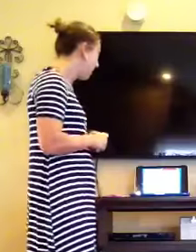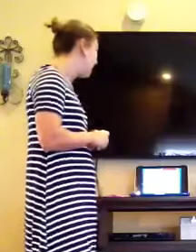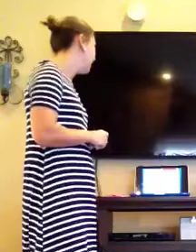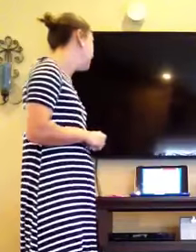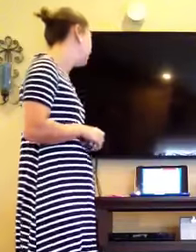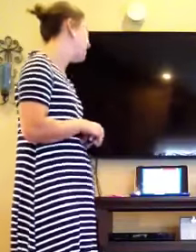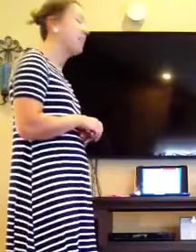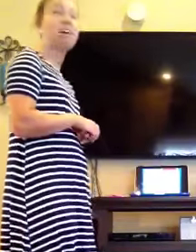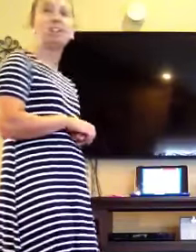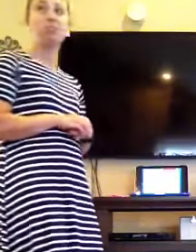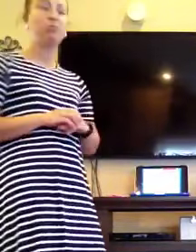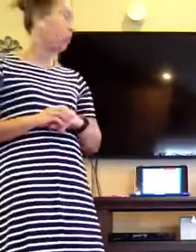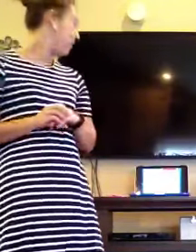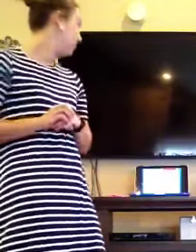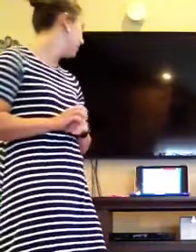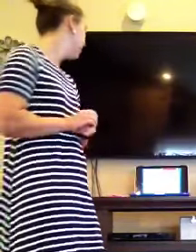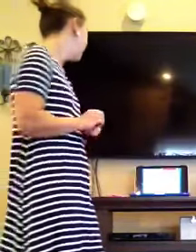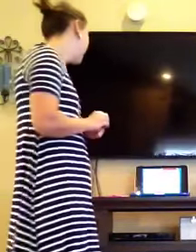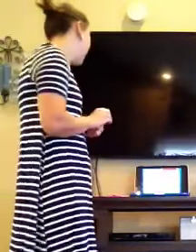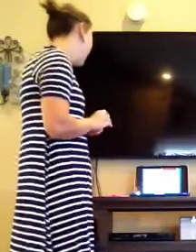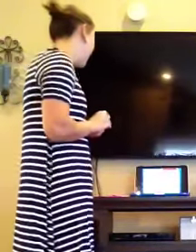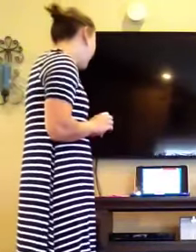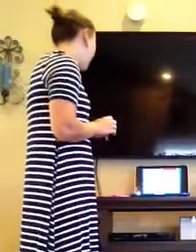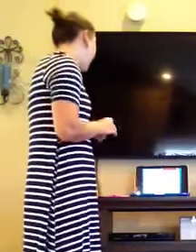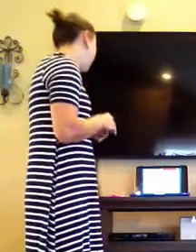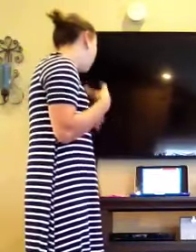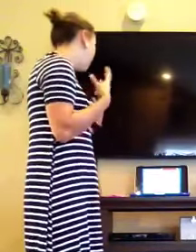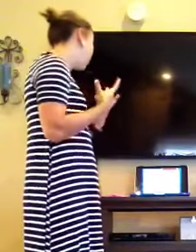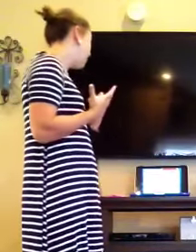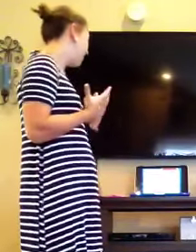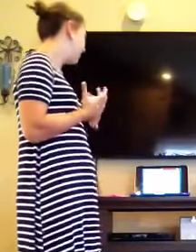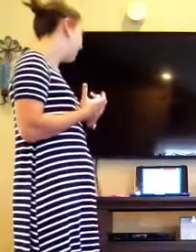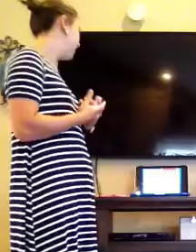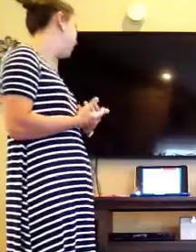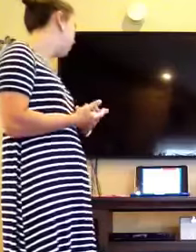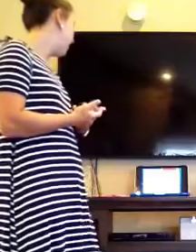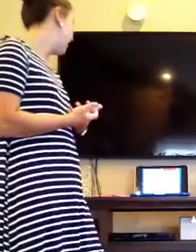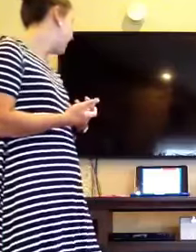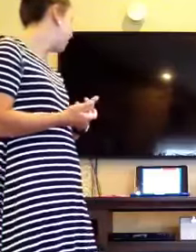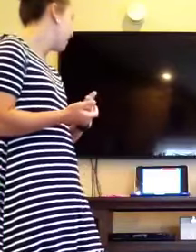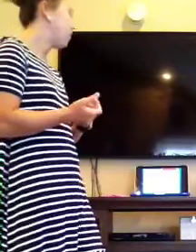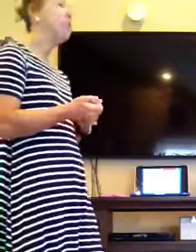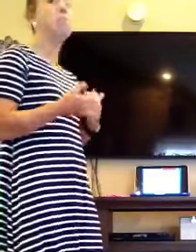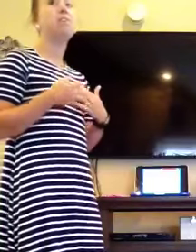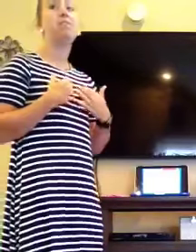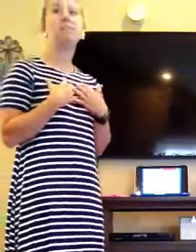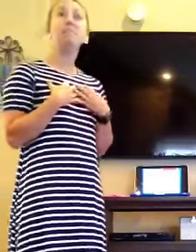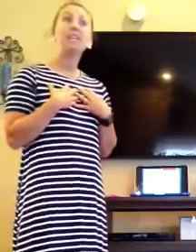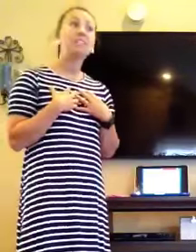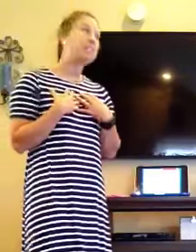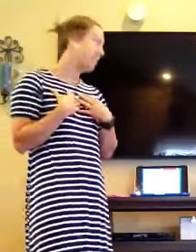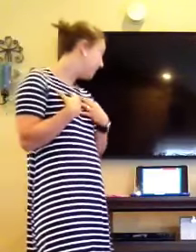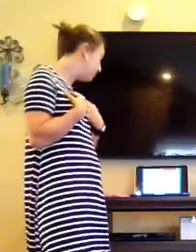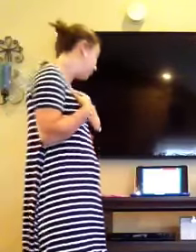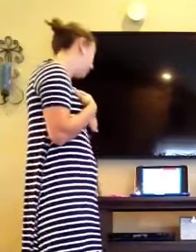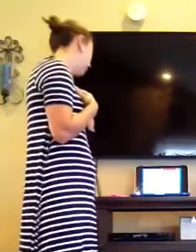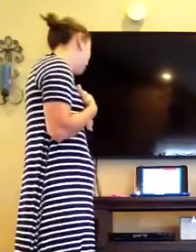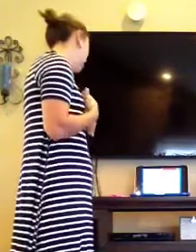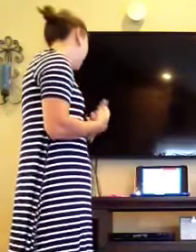decided to implement classroom jobs. And I want to share my success story and how it not only benefited me as a teacher, but